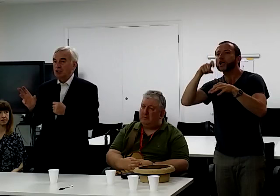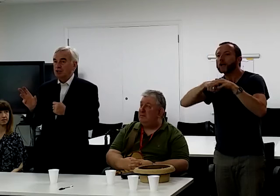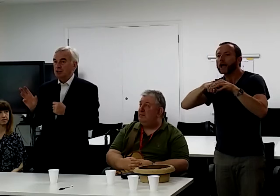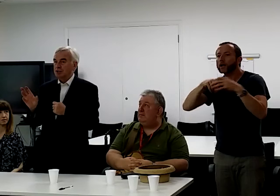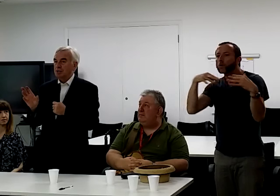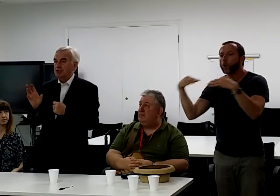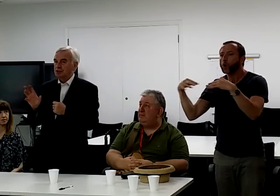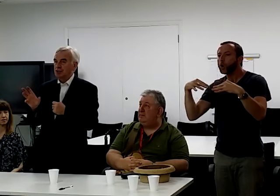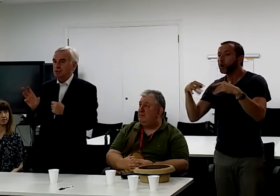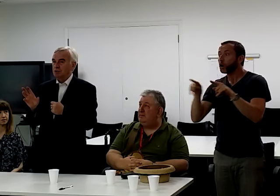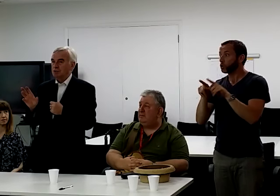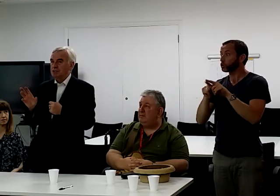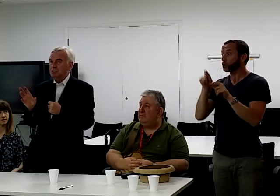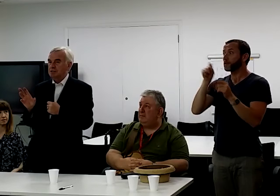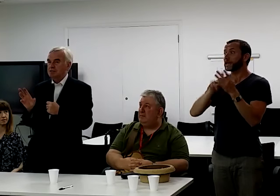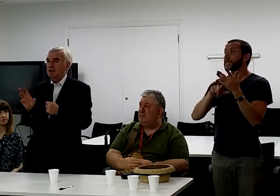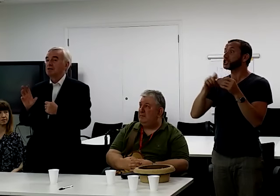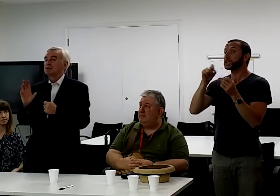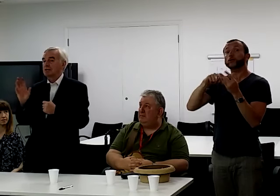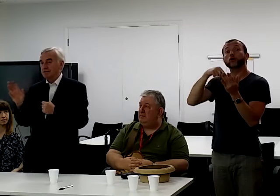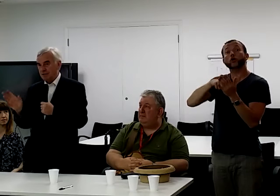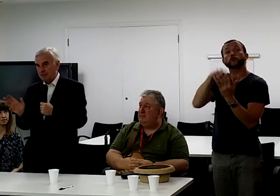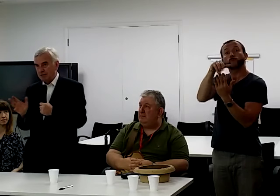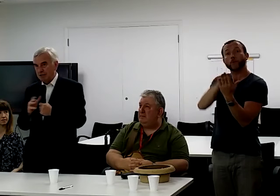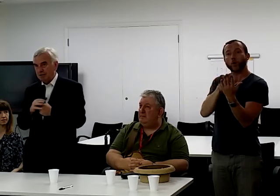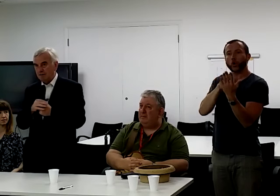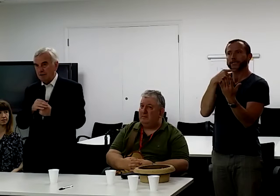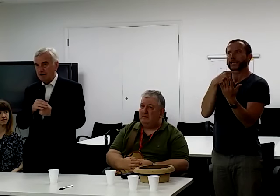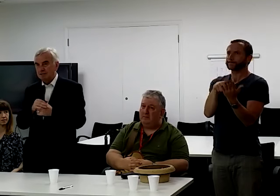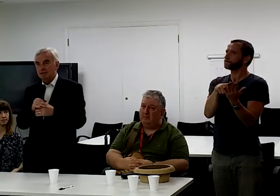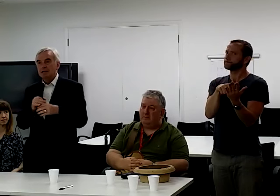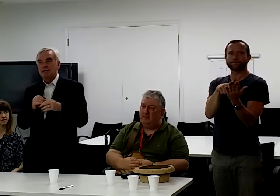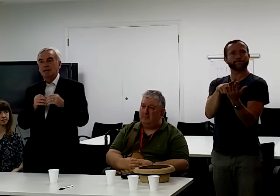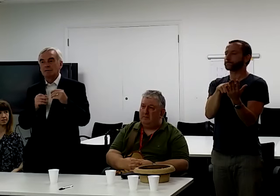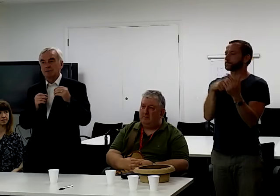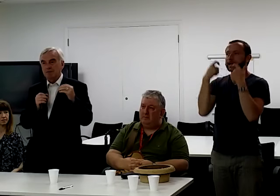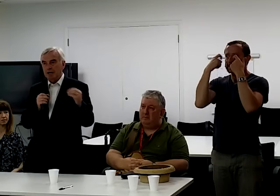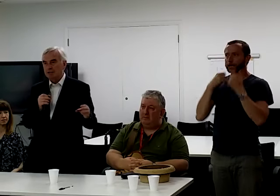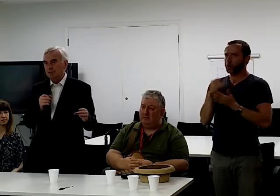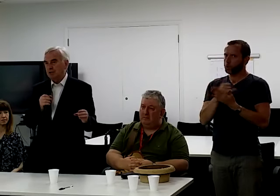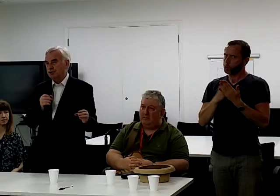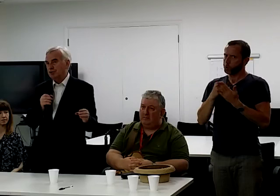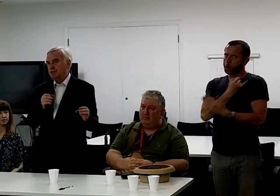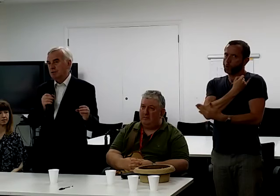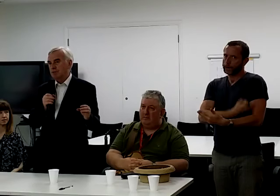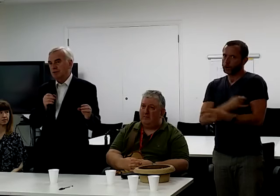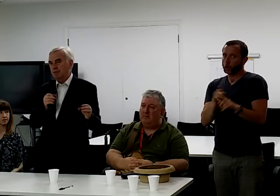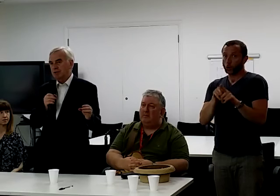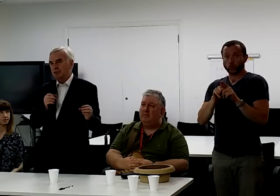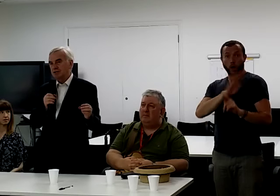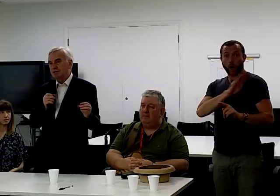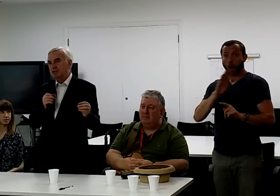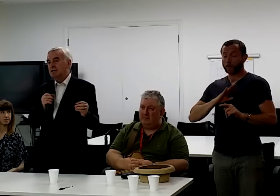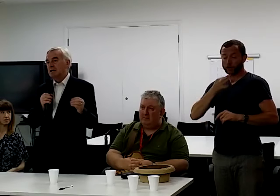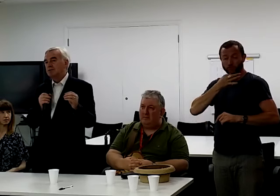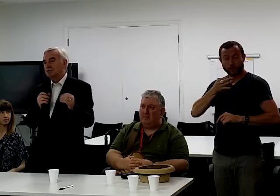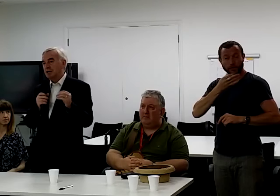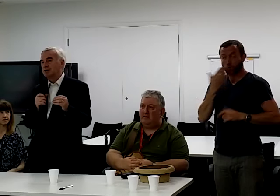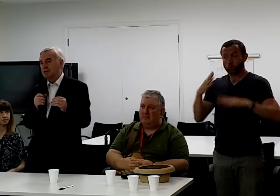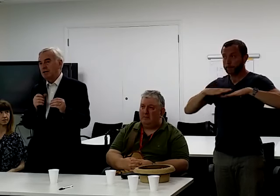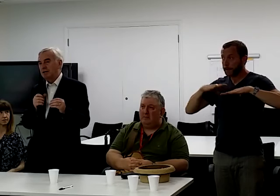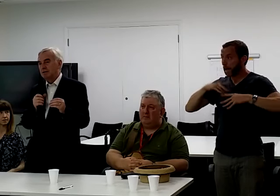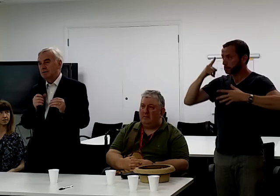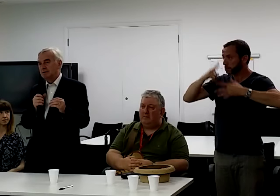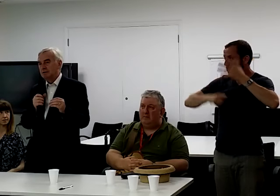what the Chilcot demonstrated was unsatisfactory legal advice, a lack of preparedness with our troops that put them at risk,